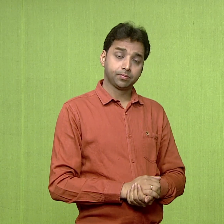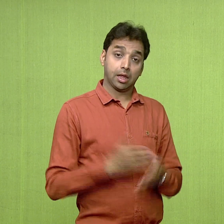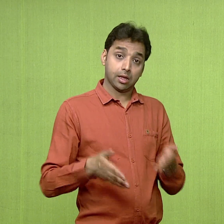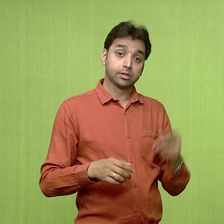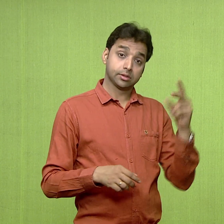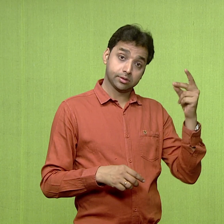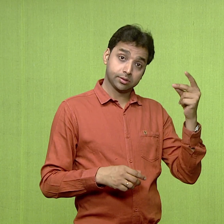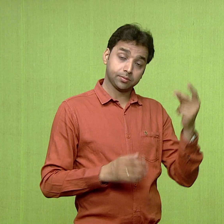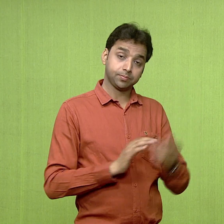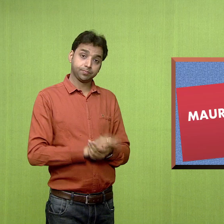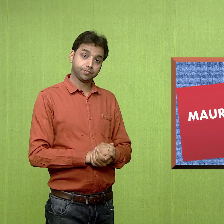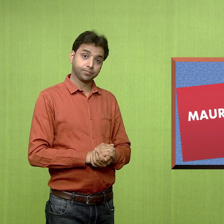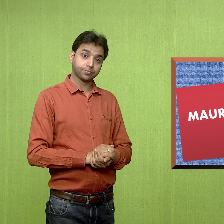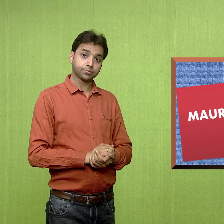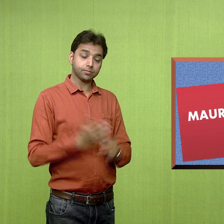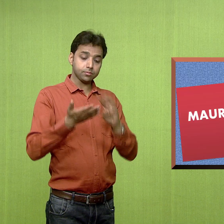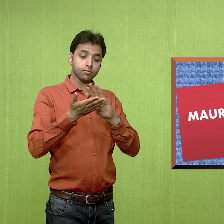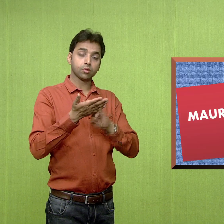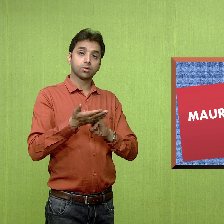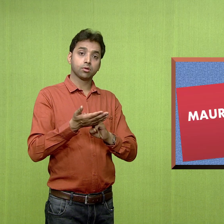Second, Mauryan period.